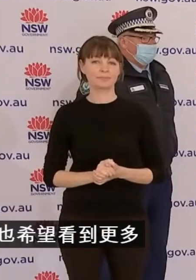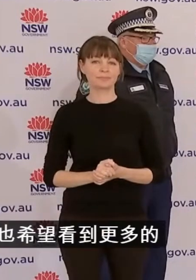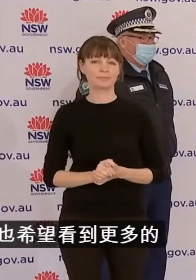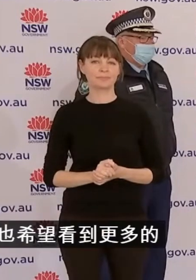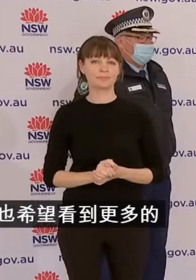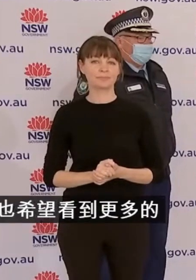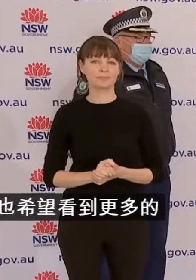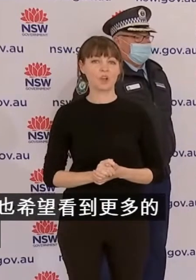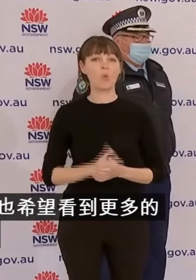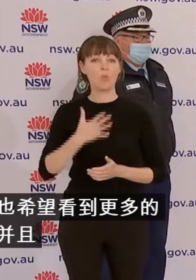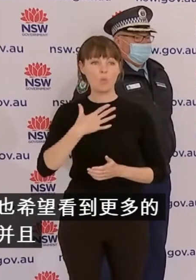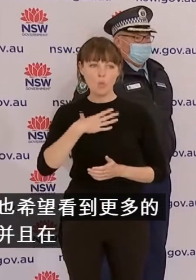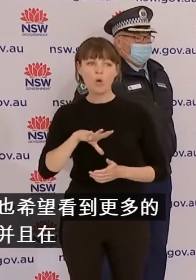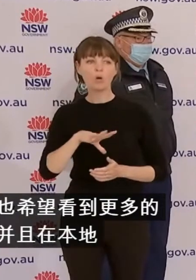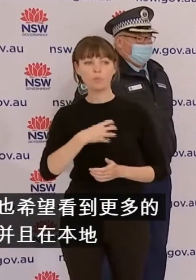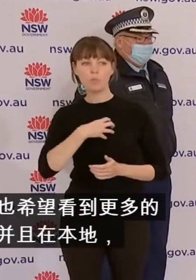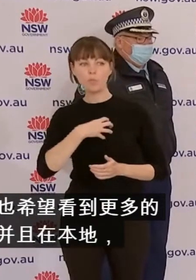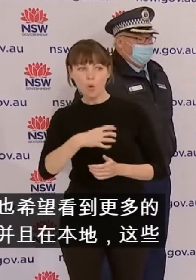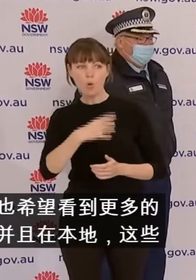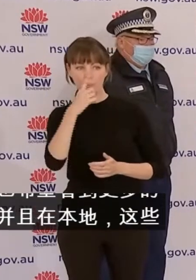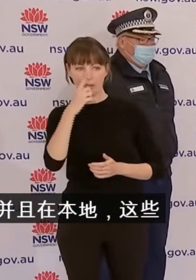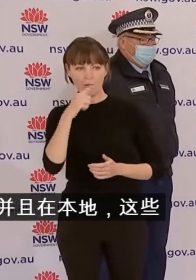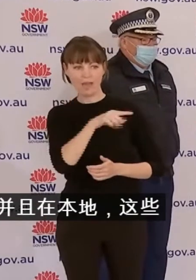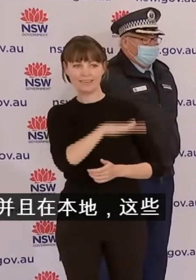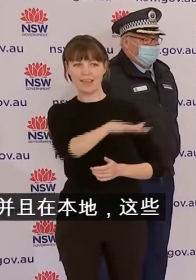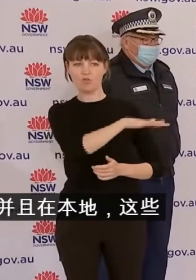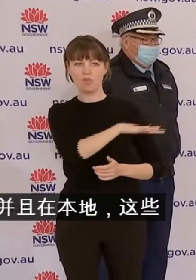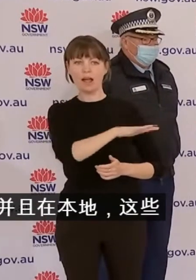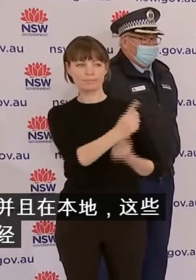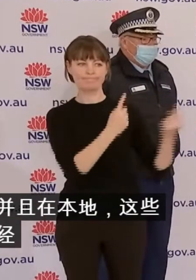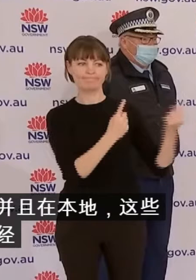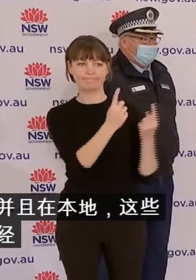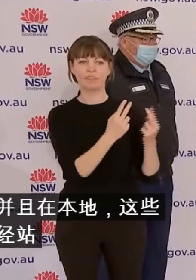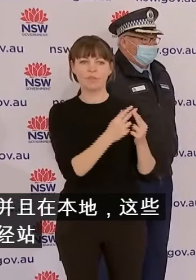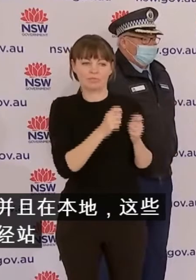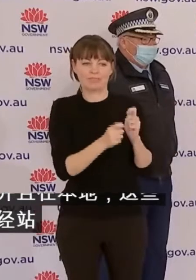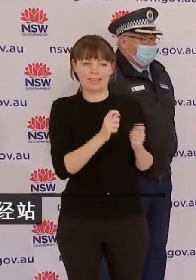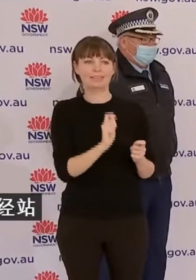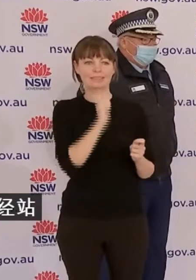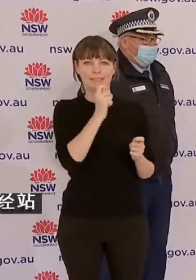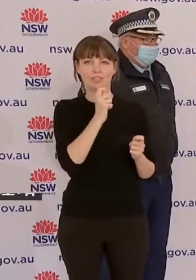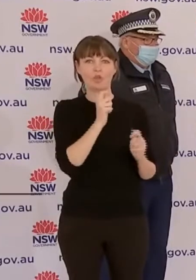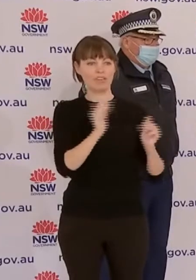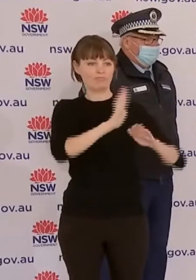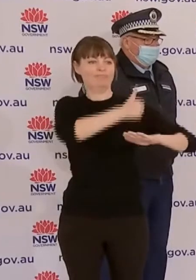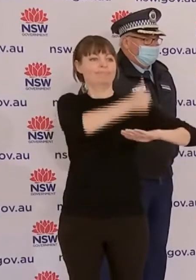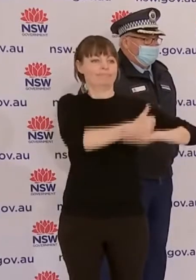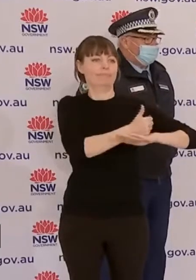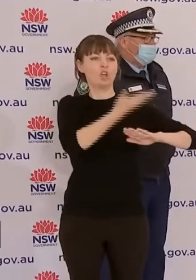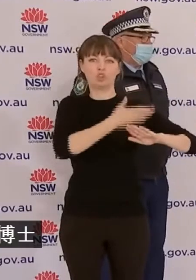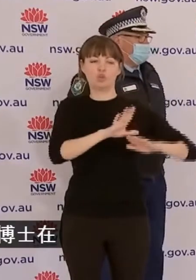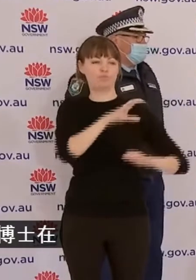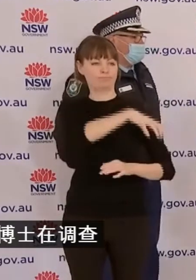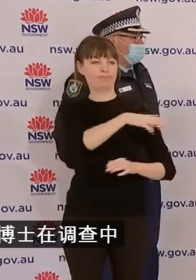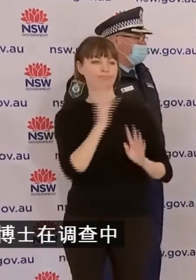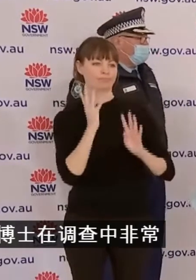like to see increased testing opportunities, and locally those testing opportunities have been stood up. Thank you. Premier,